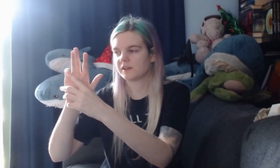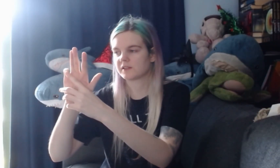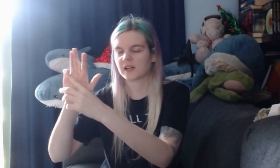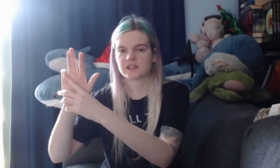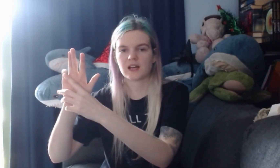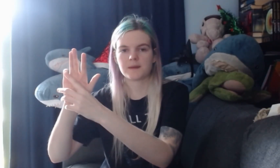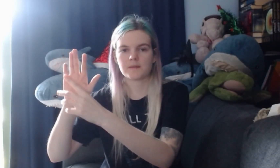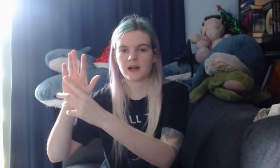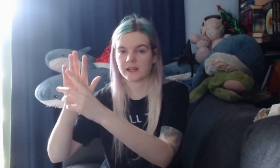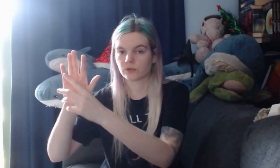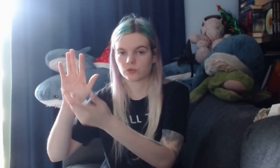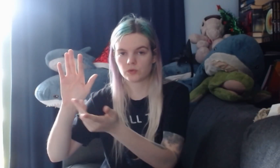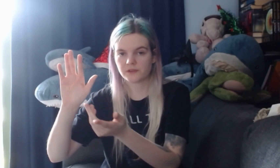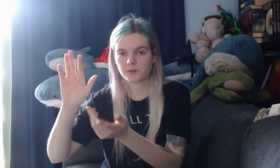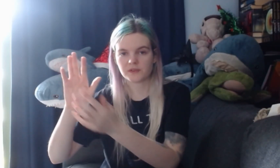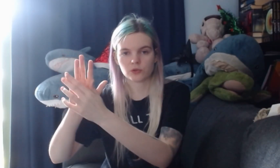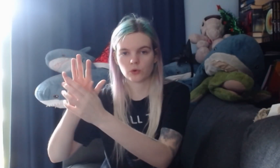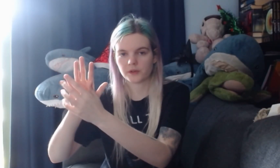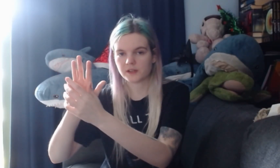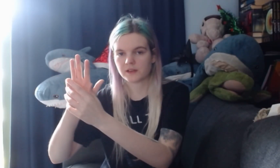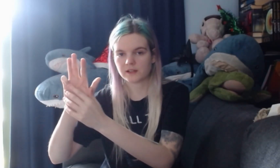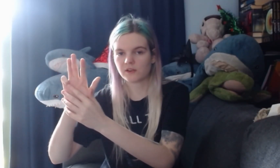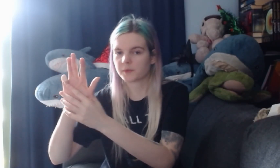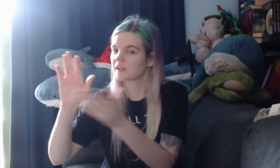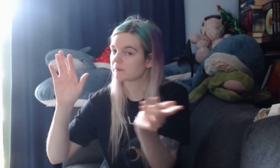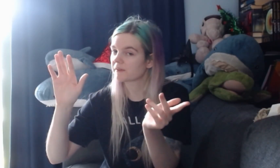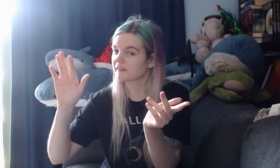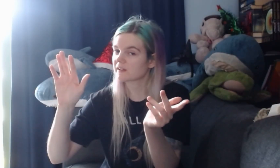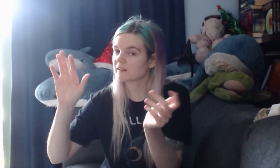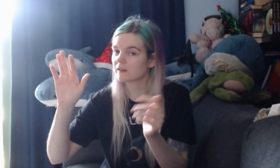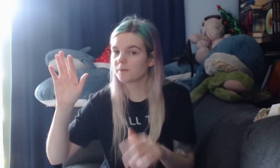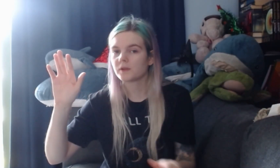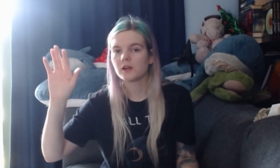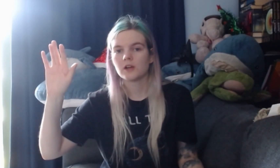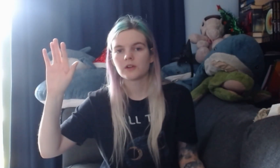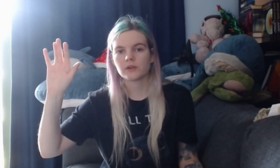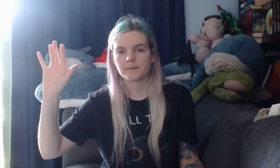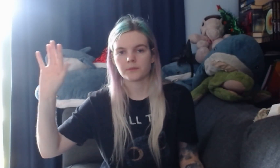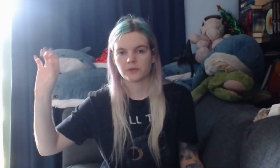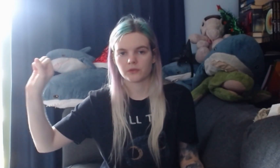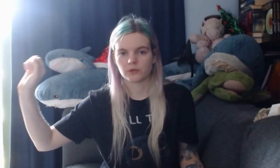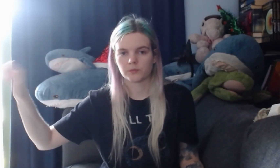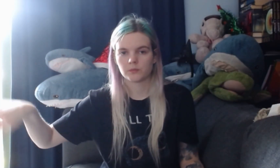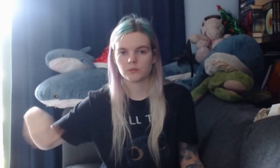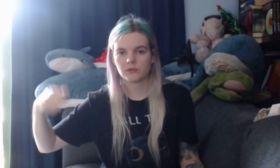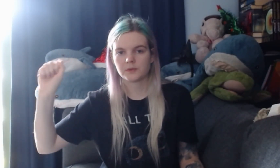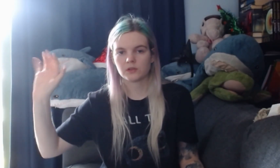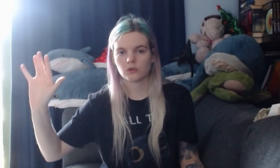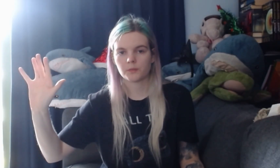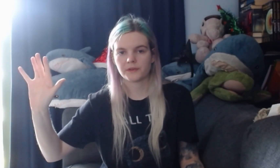entire time. I cannot do this without holding it like this, but I need my second hand now. So yeah, so movement, opens this